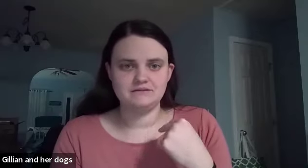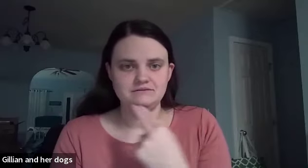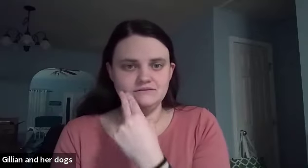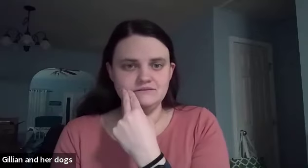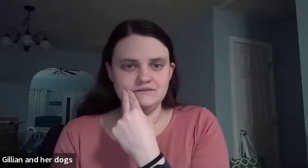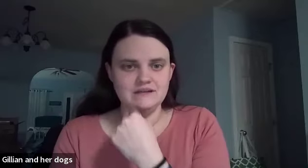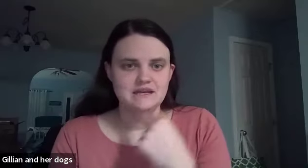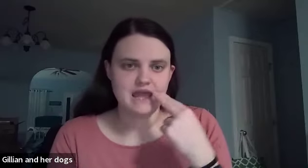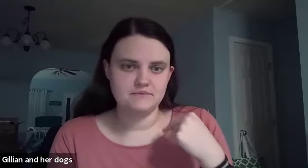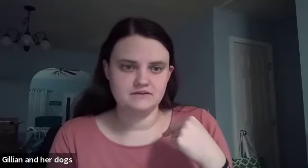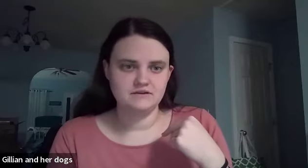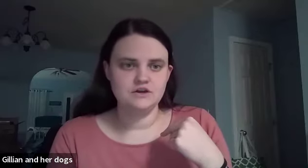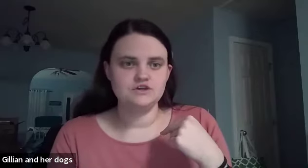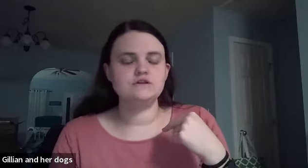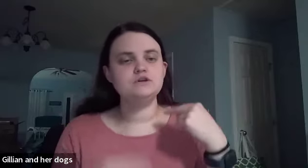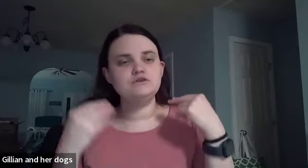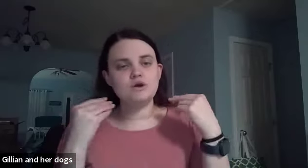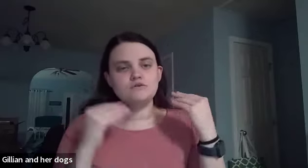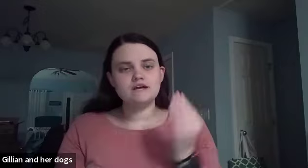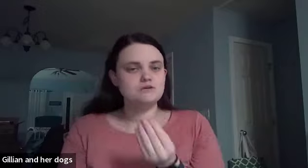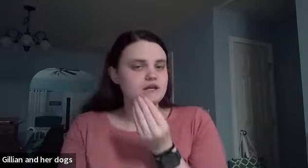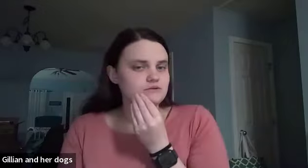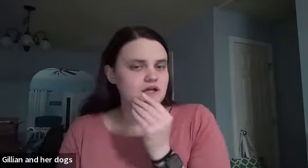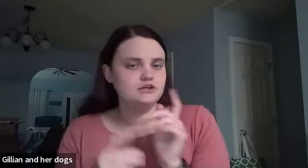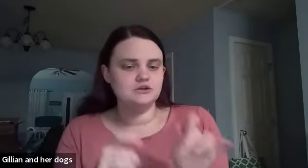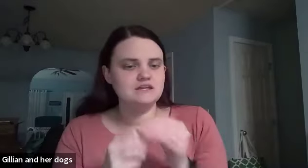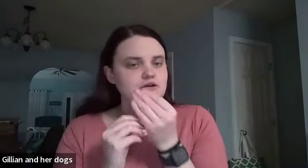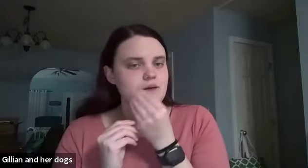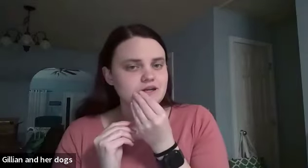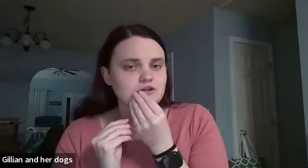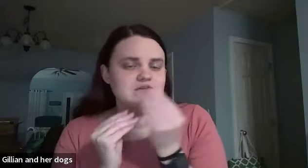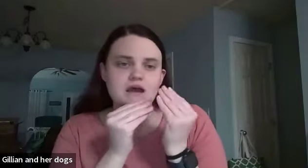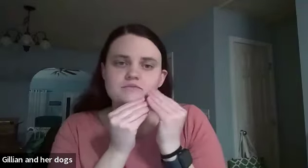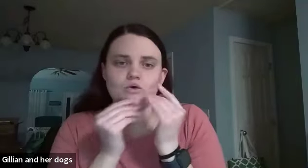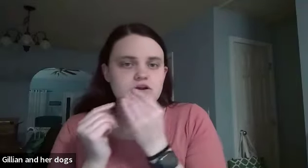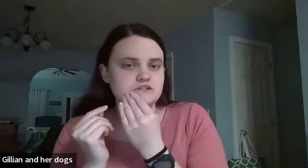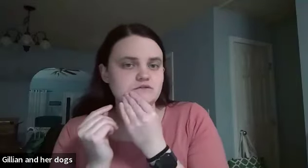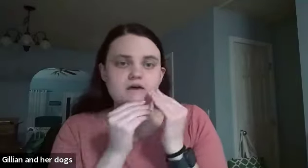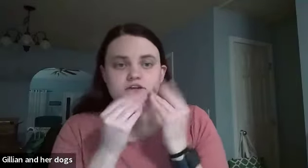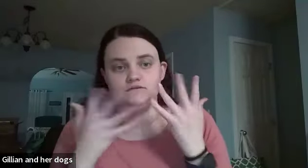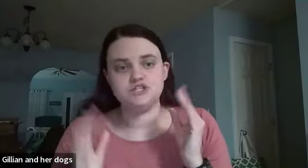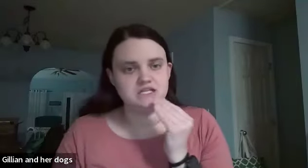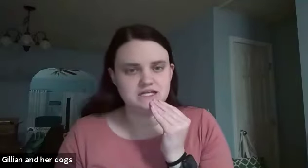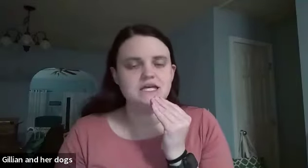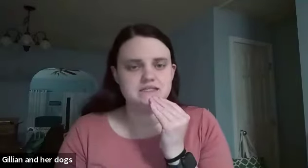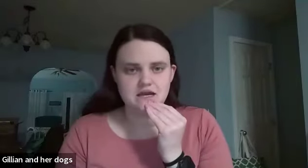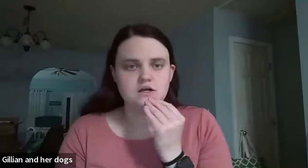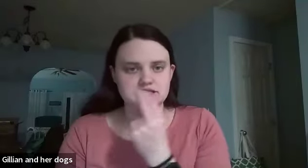napkin. Napkin. So like when you go to a restaurant and you like, you get your napkin and you dab the corners of your mouth like you finished eating, it's that concept.